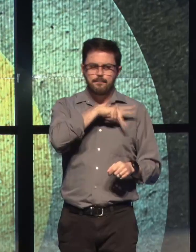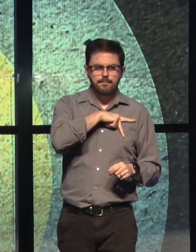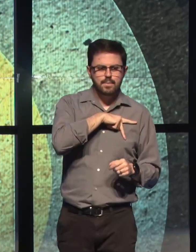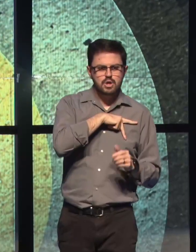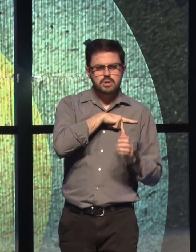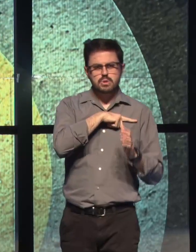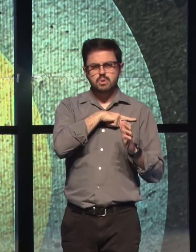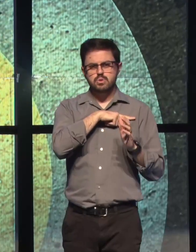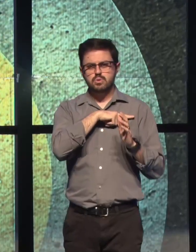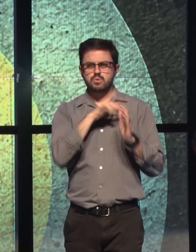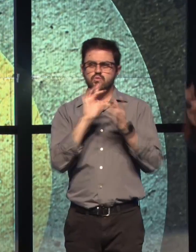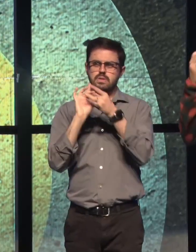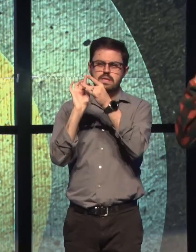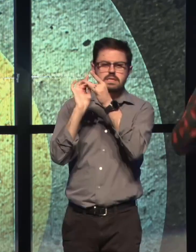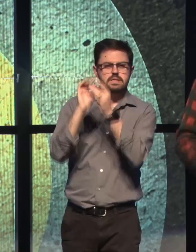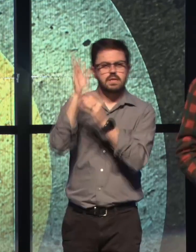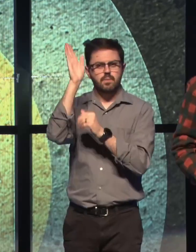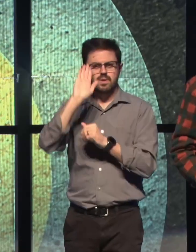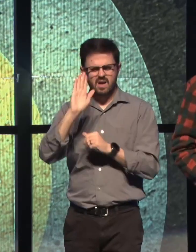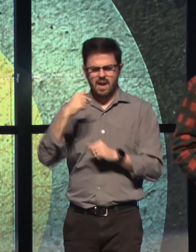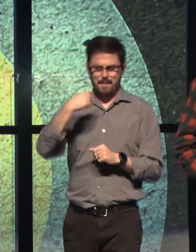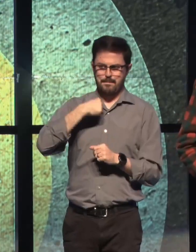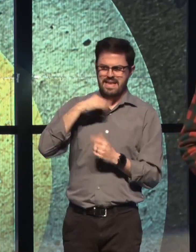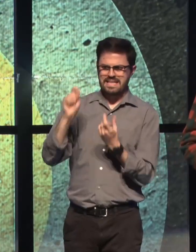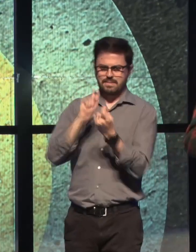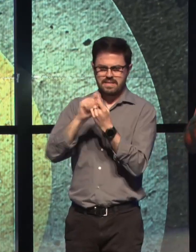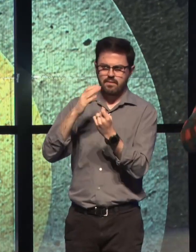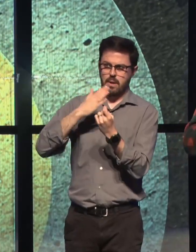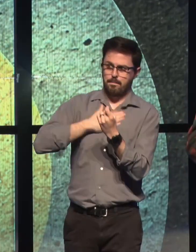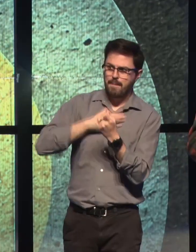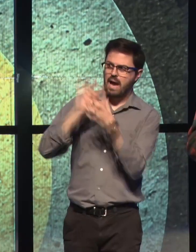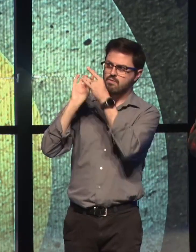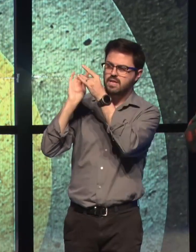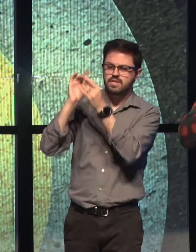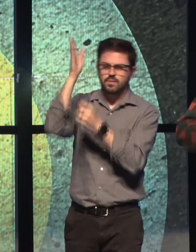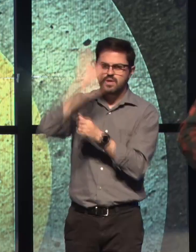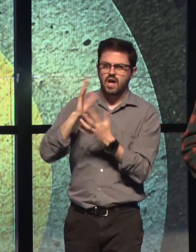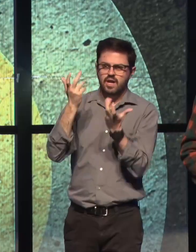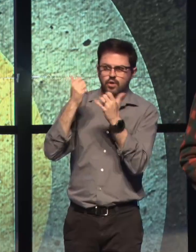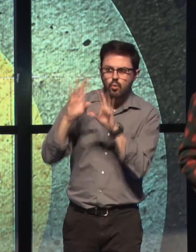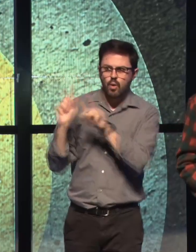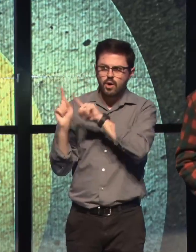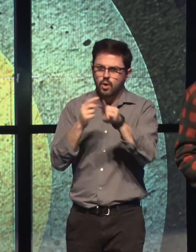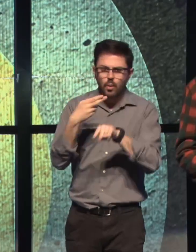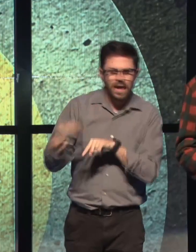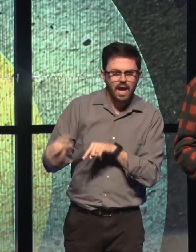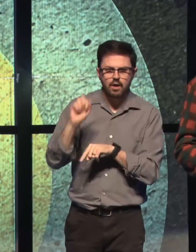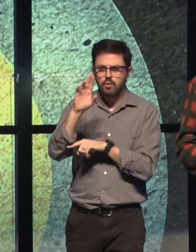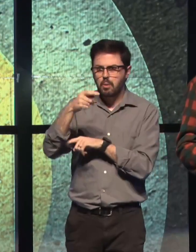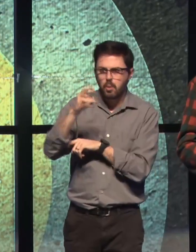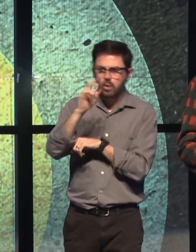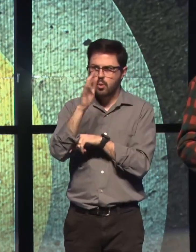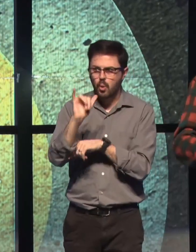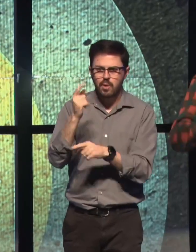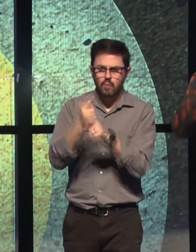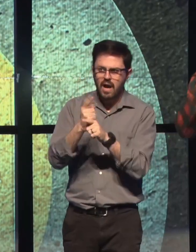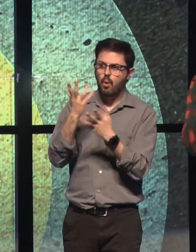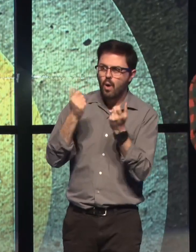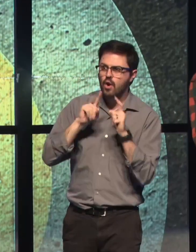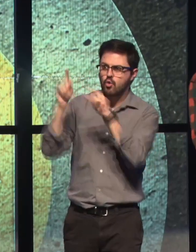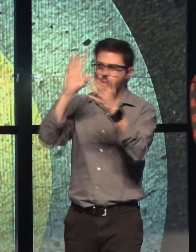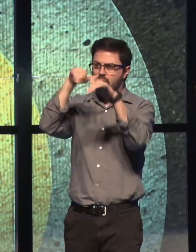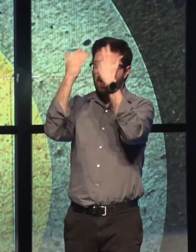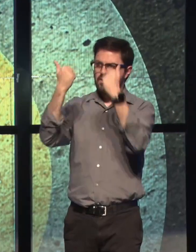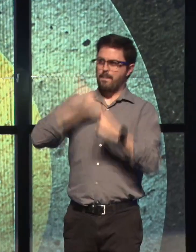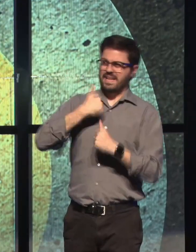of our relationship with God, me personally not going to hell or purgatory, or at least having to be there very long, And